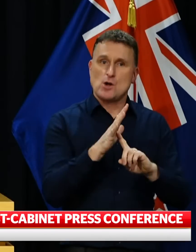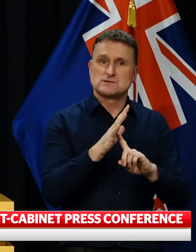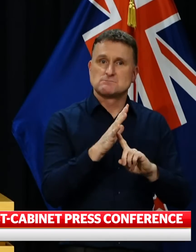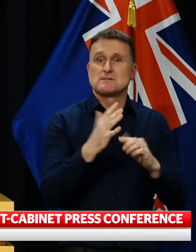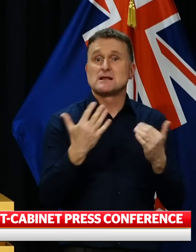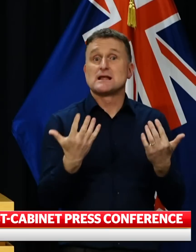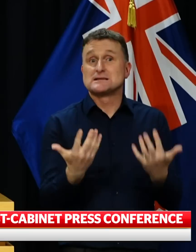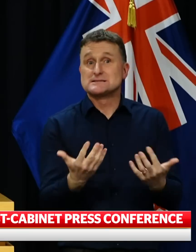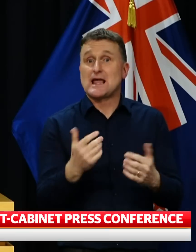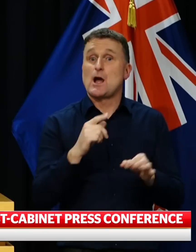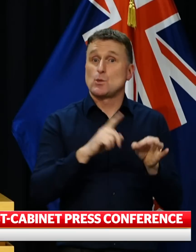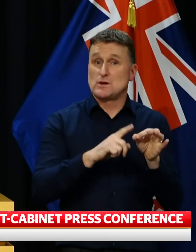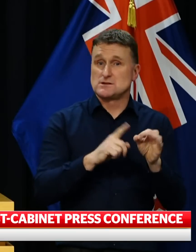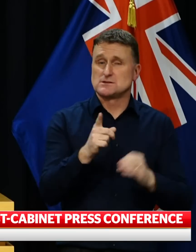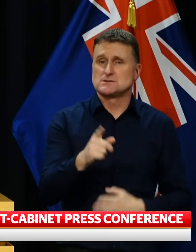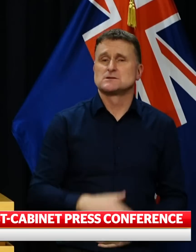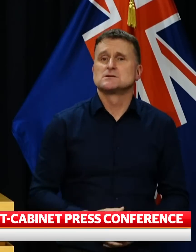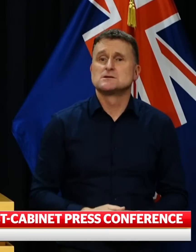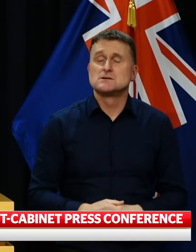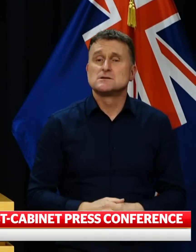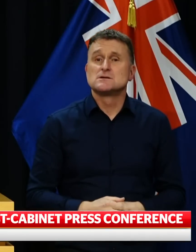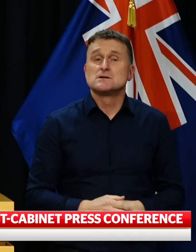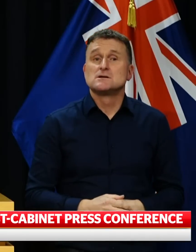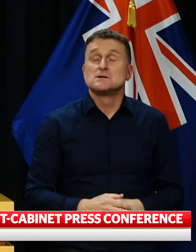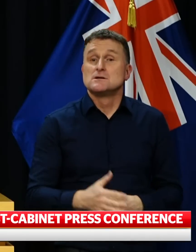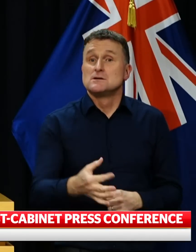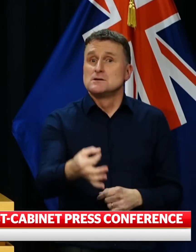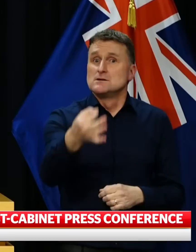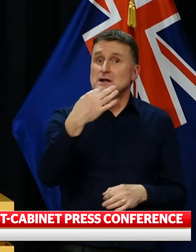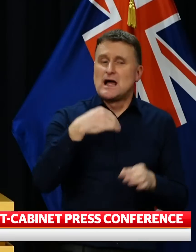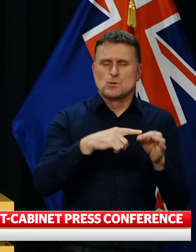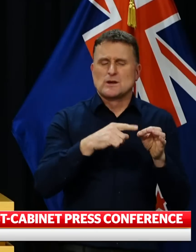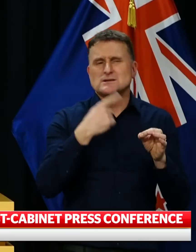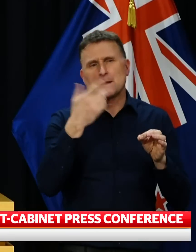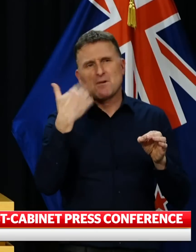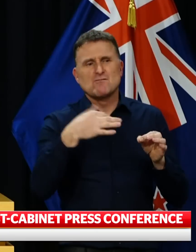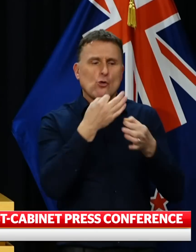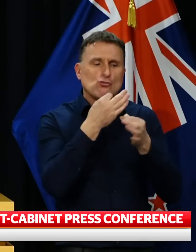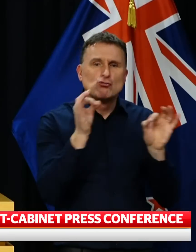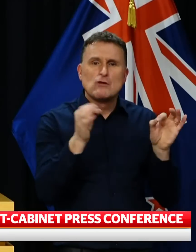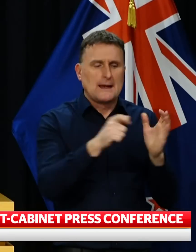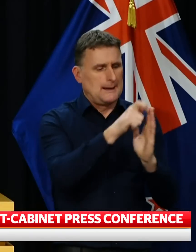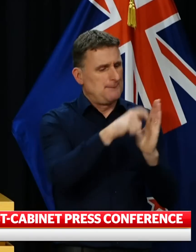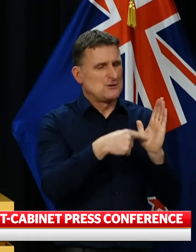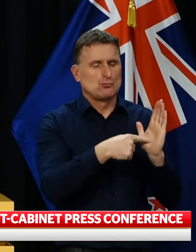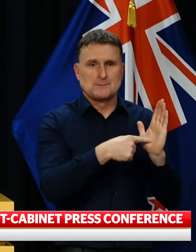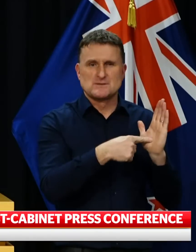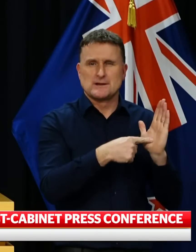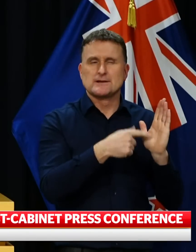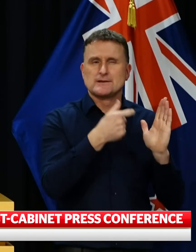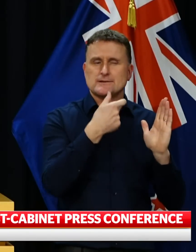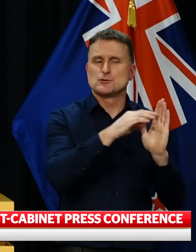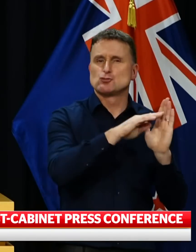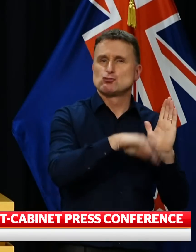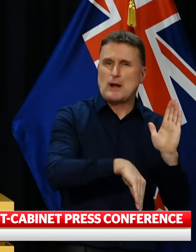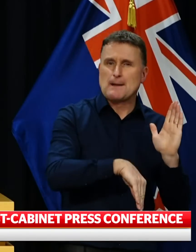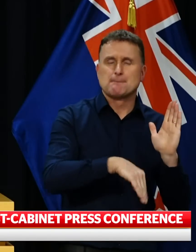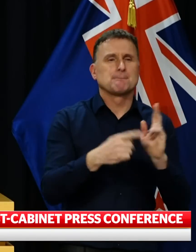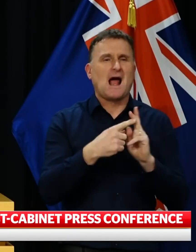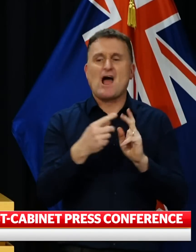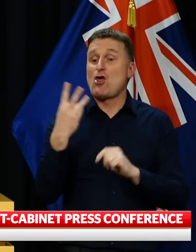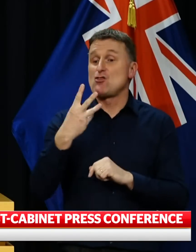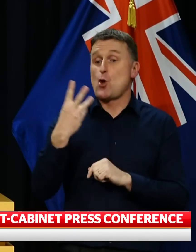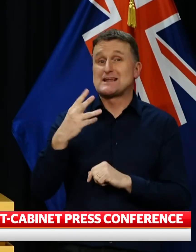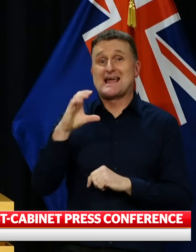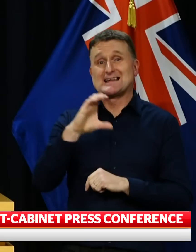for questions. Announcement today, hey, we'll scrap those free prescriptions, but on the other hand, we'll fund those 13 cancer drugs.